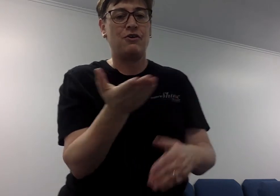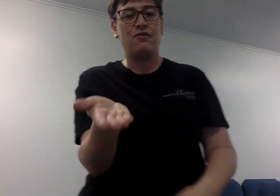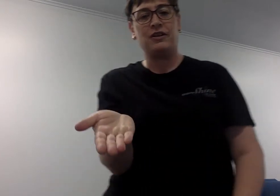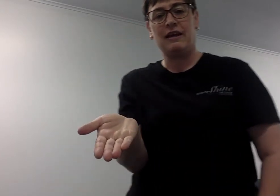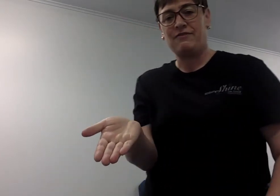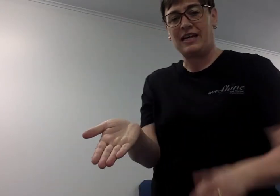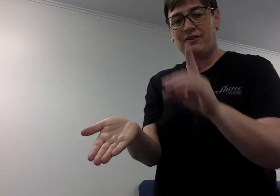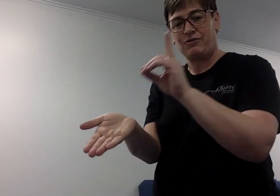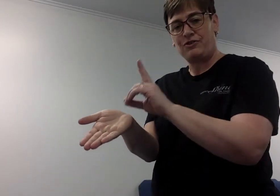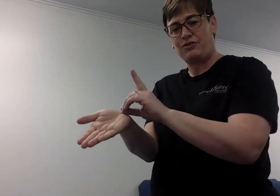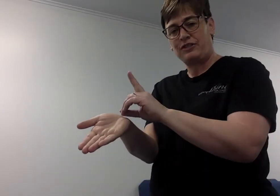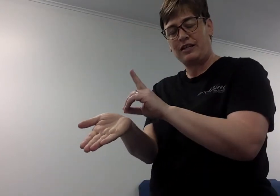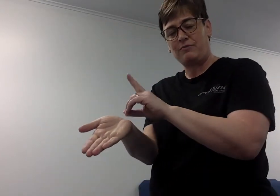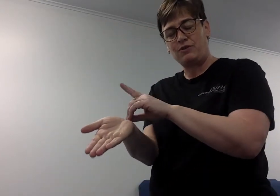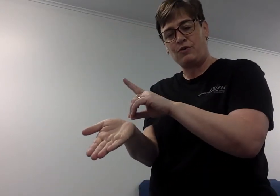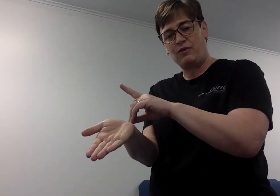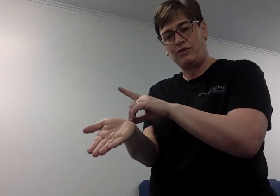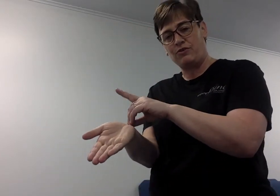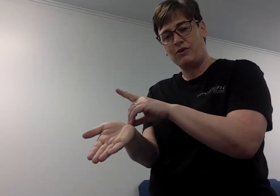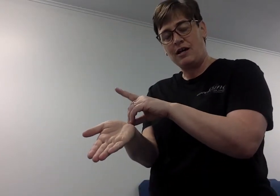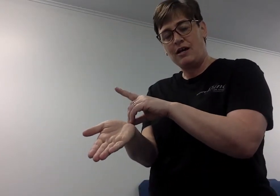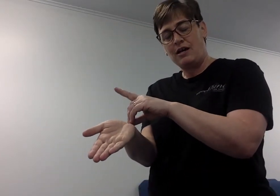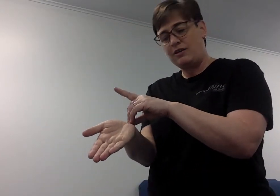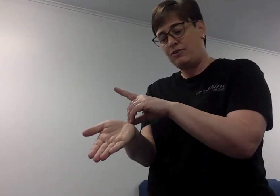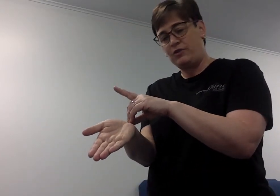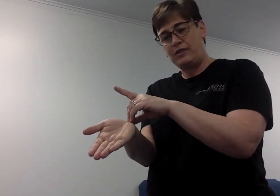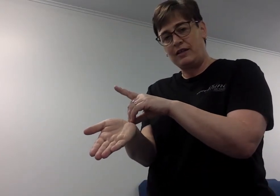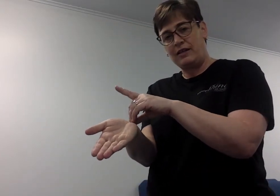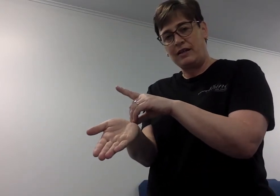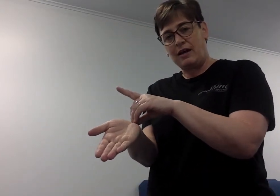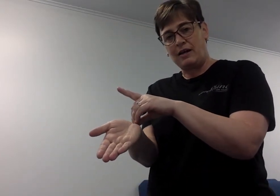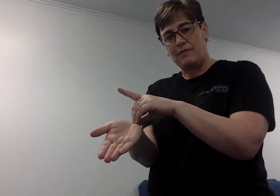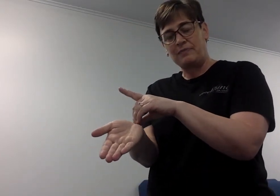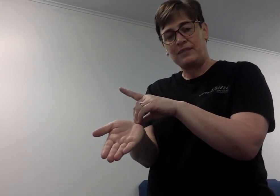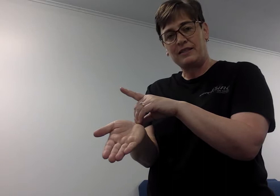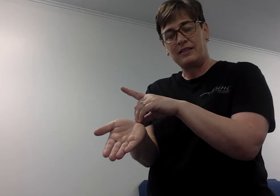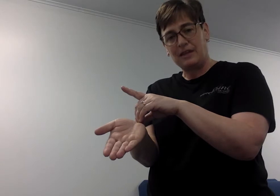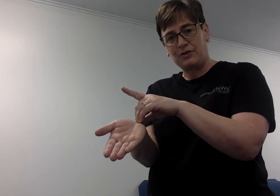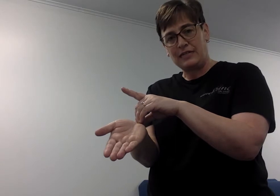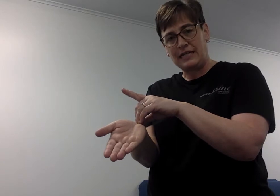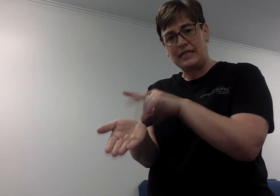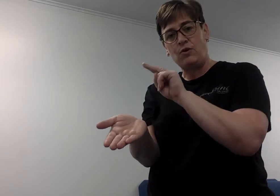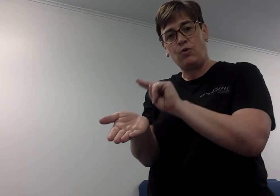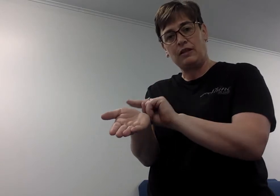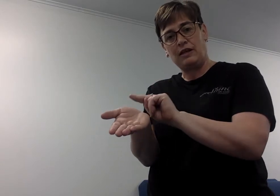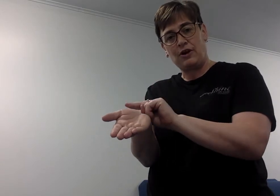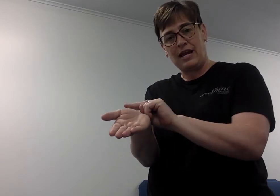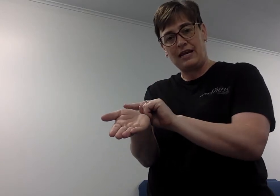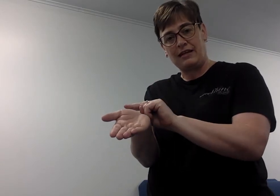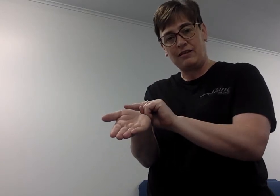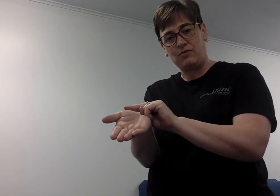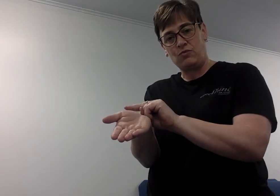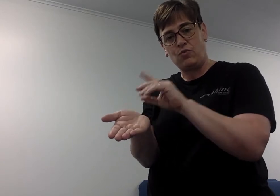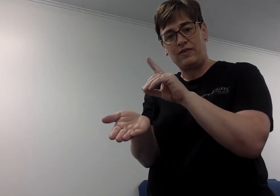a left-hander, you're just going to do it do the letter D or the letter N with that